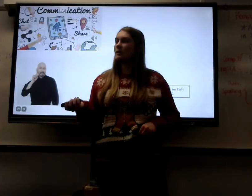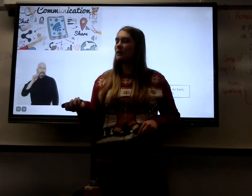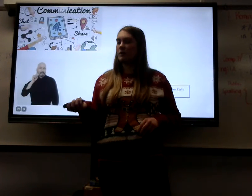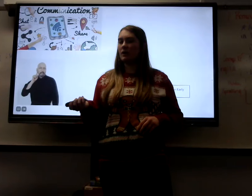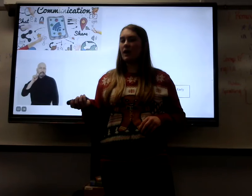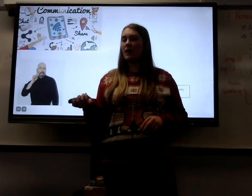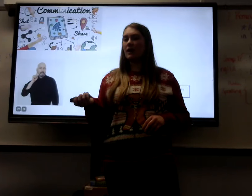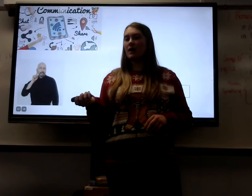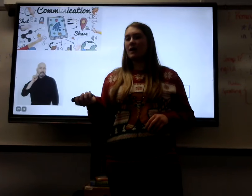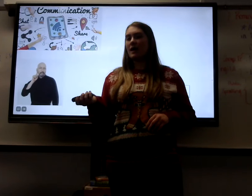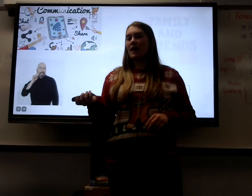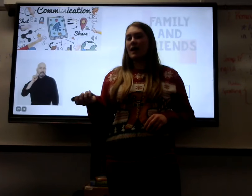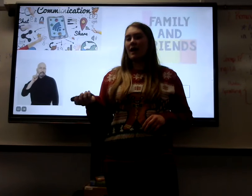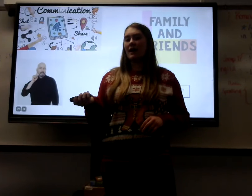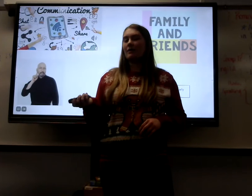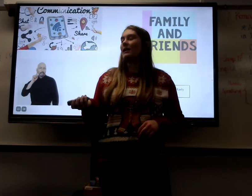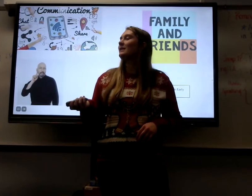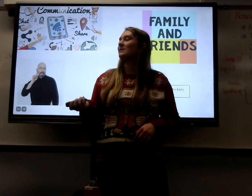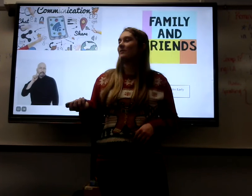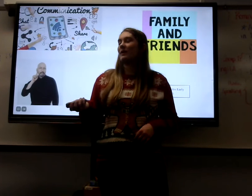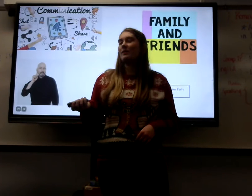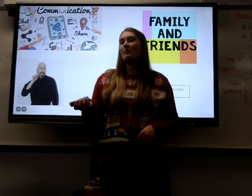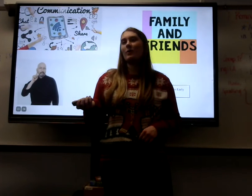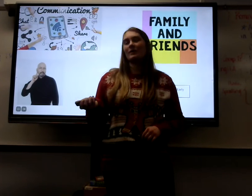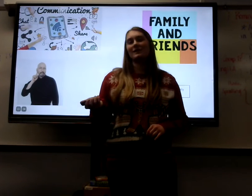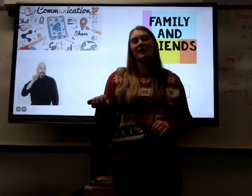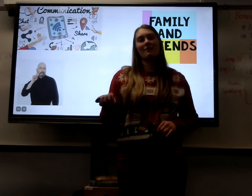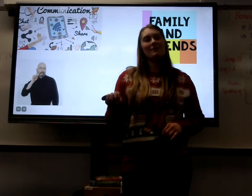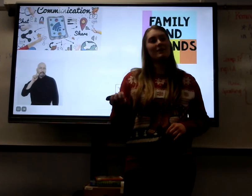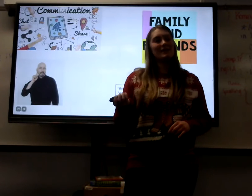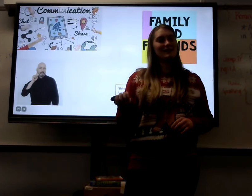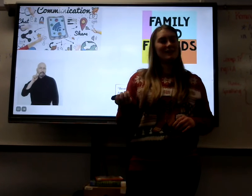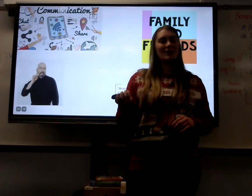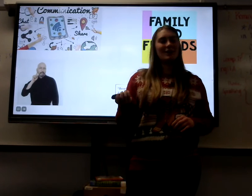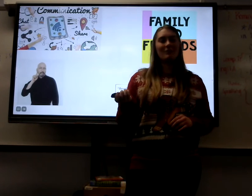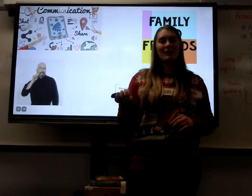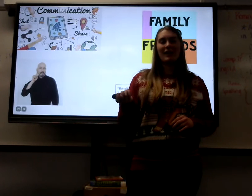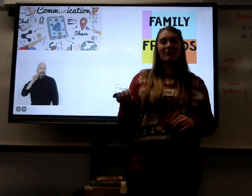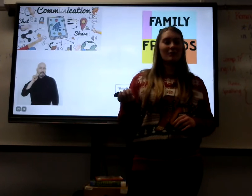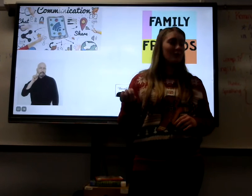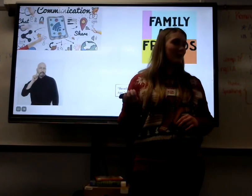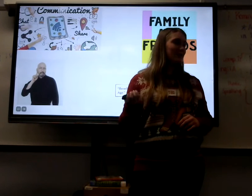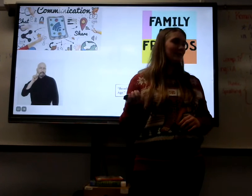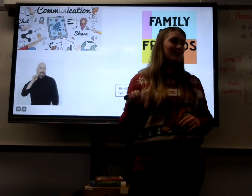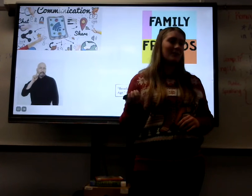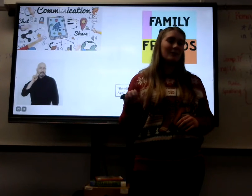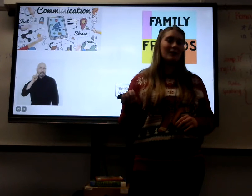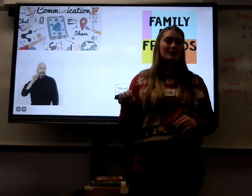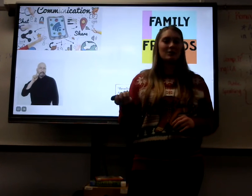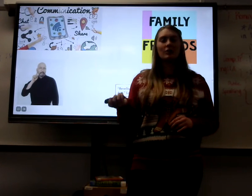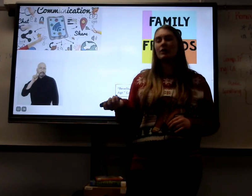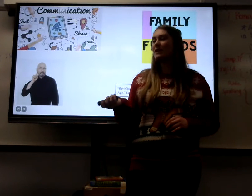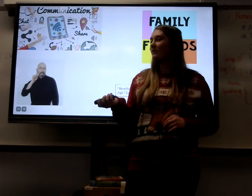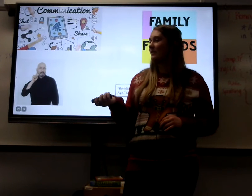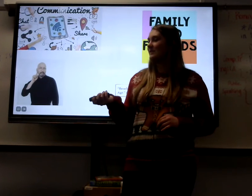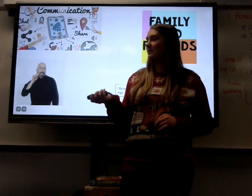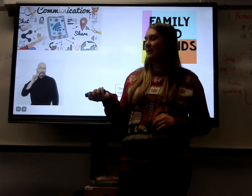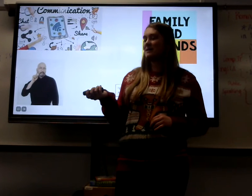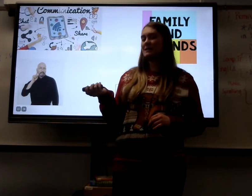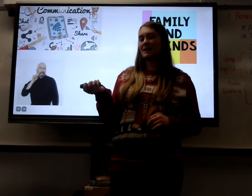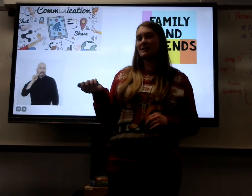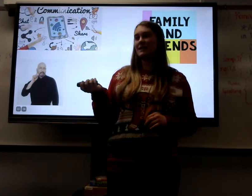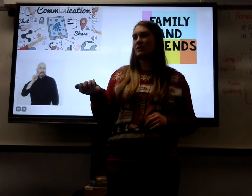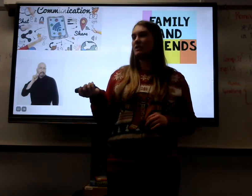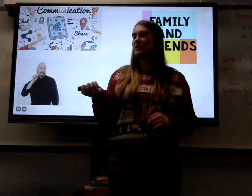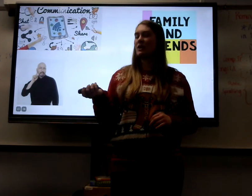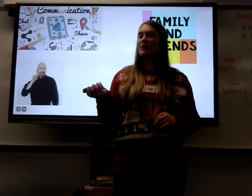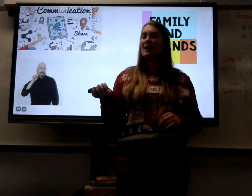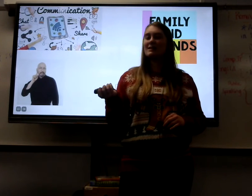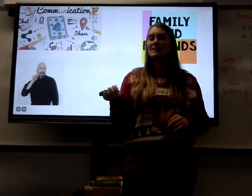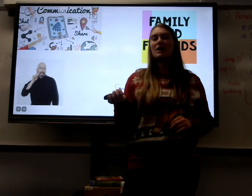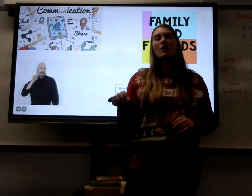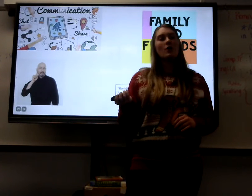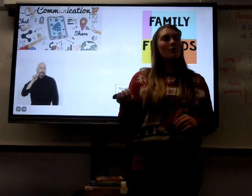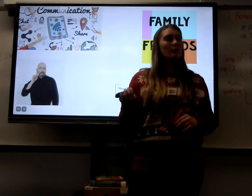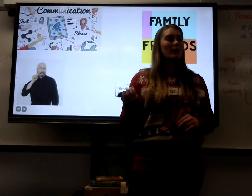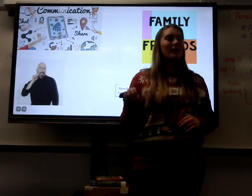able to communicate, and it's very important to them to communicate with their friends and family. So learning the 15 basic signs that I just taught you guys really